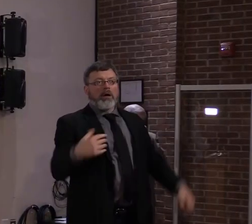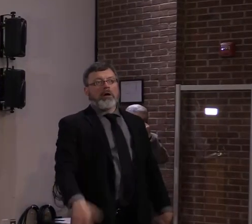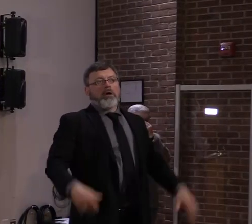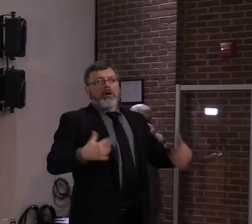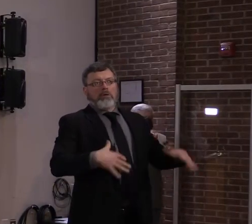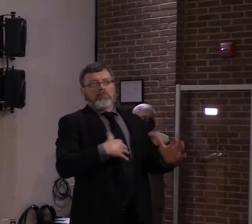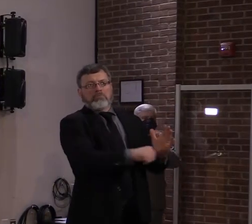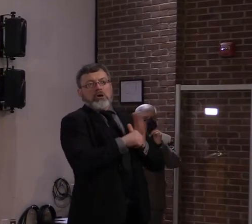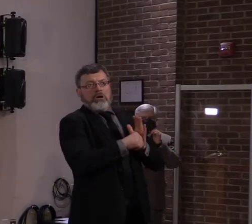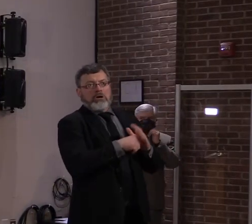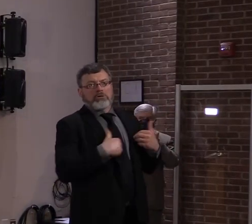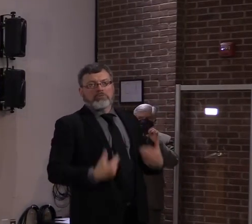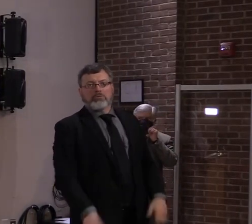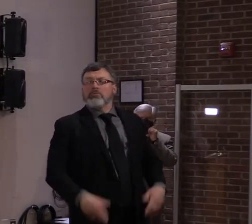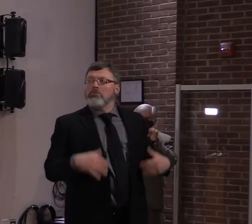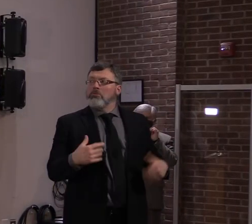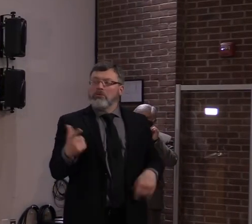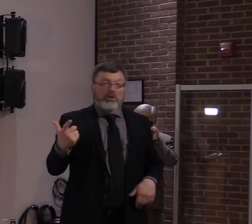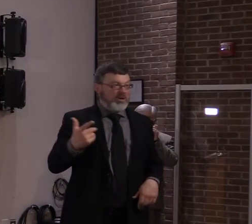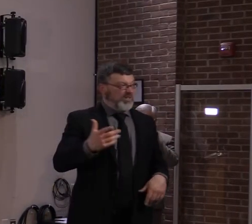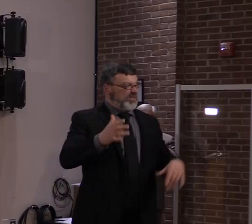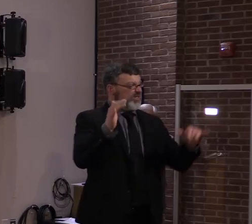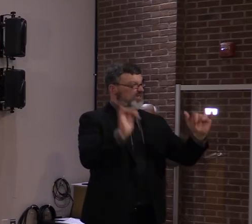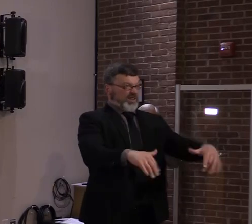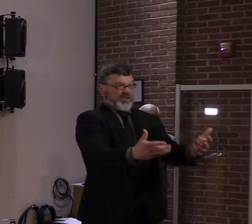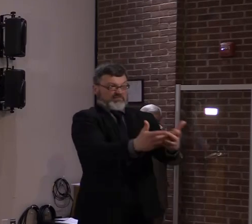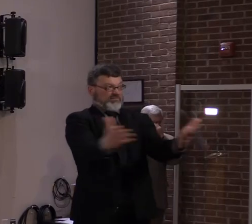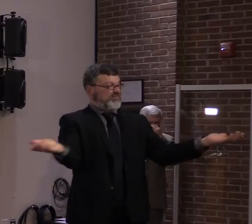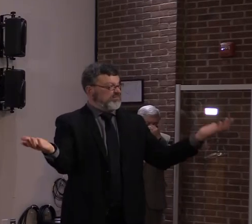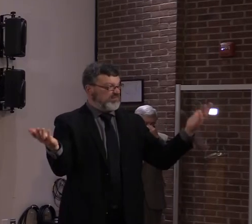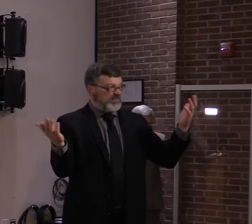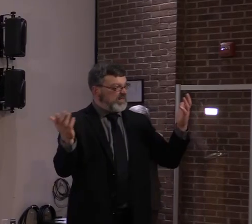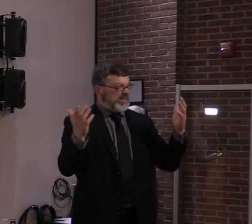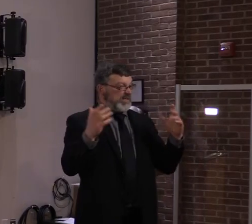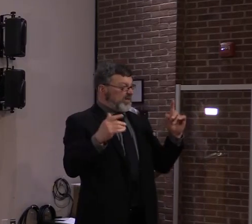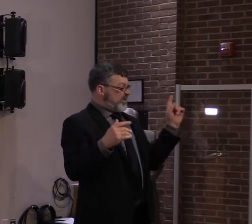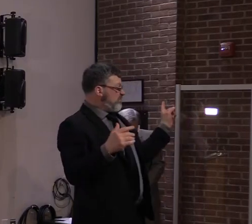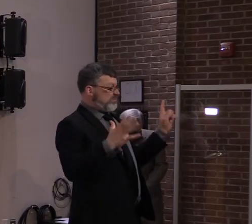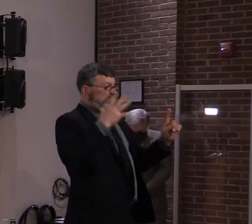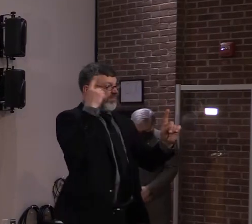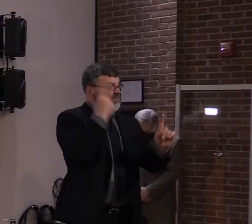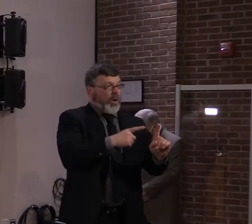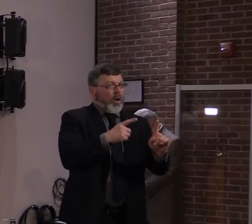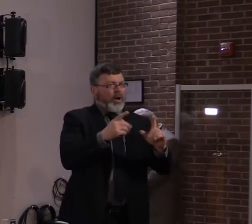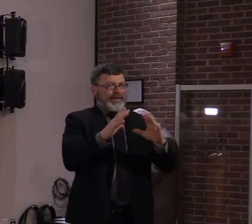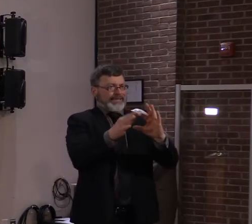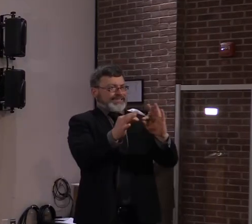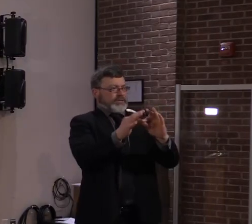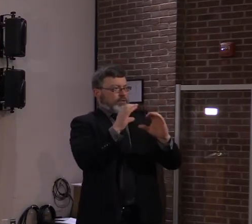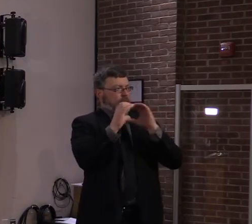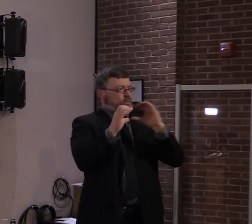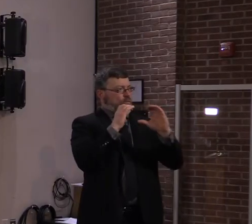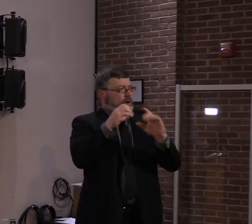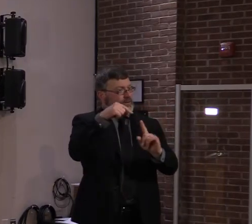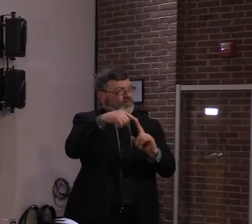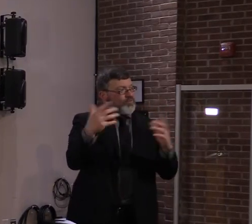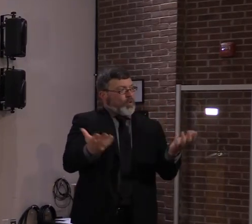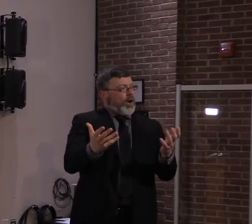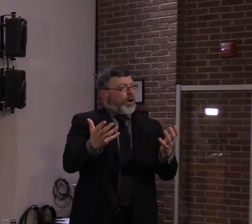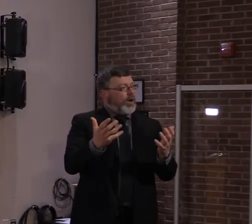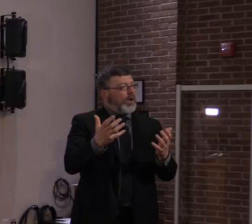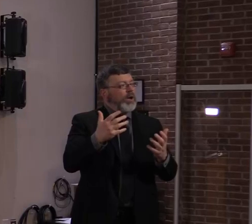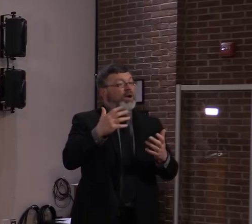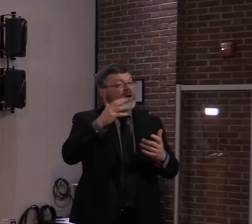well. There is a need to combat misinformation, for sure. And that's part of a strategy all